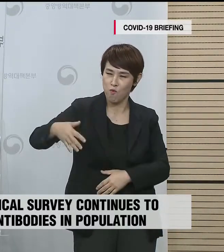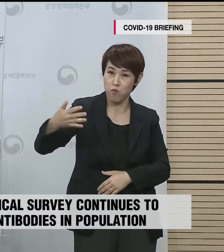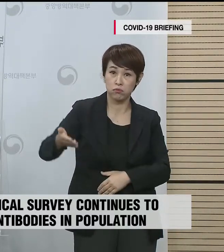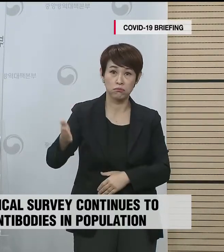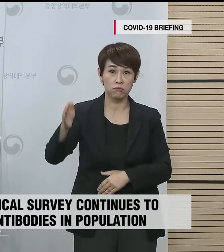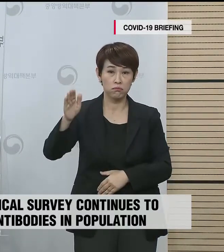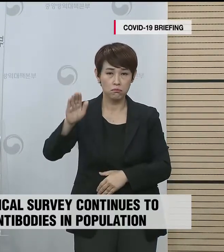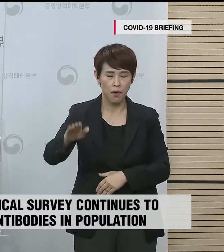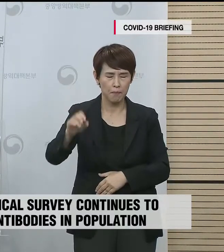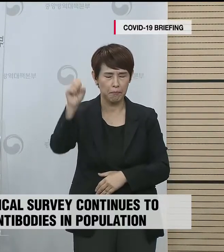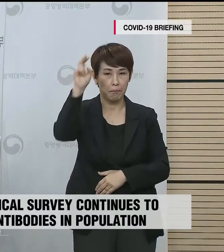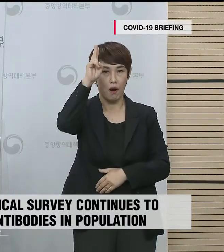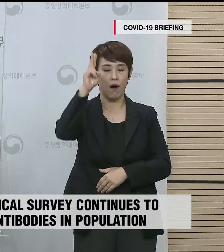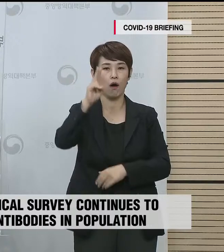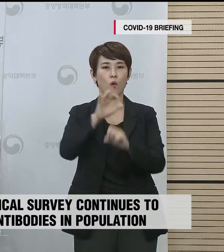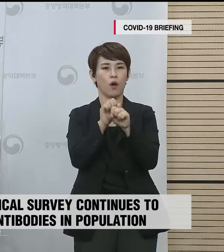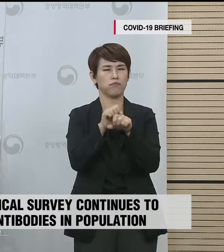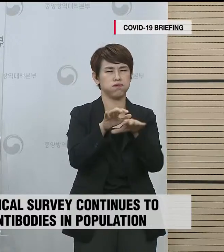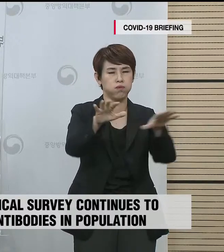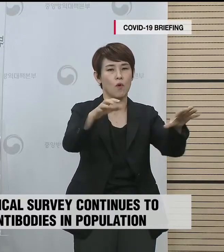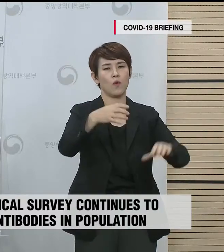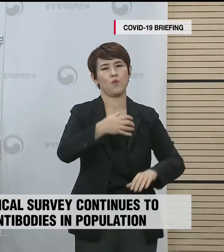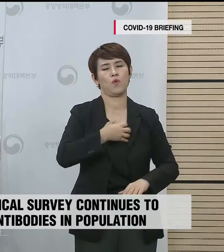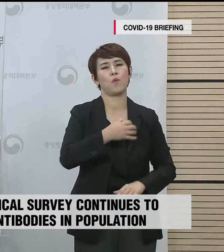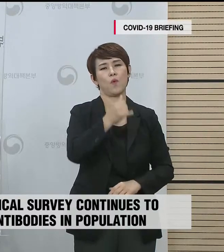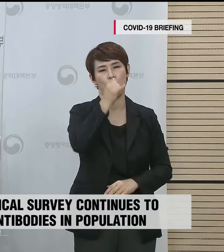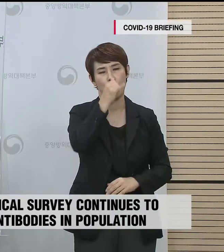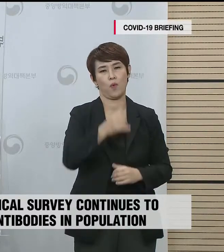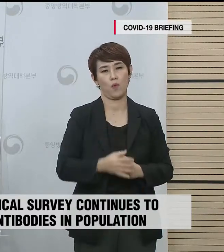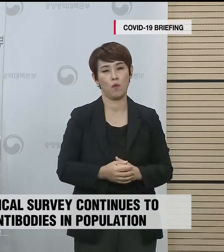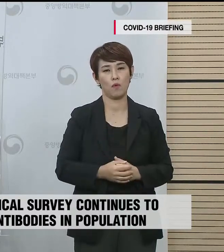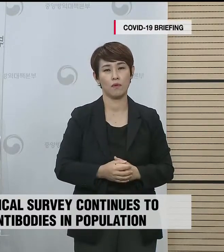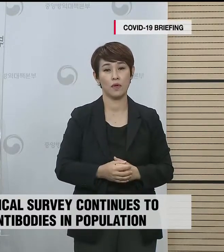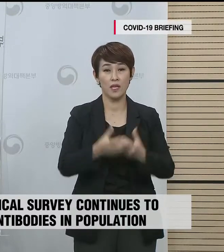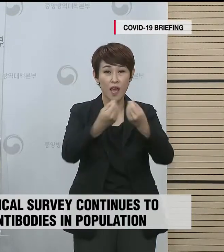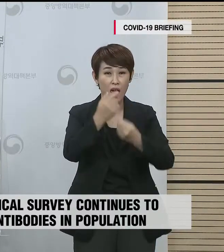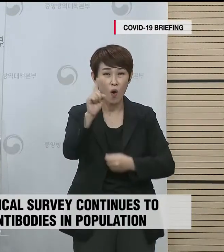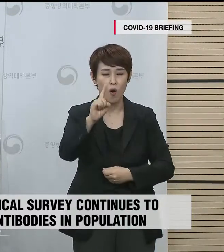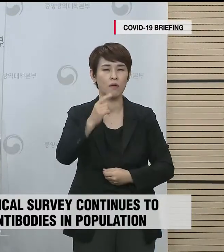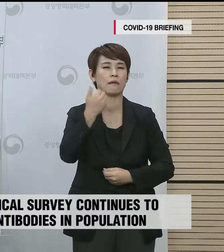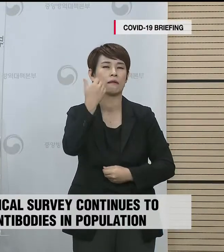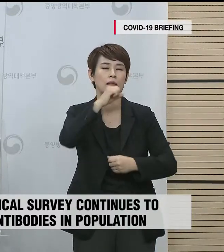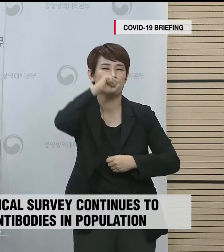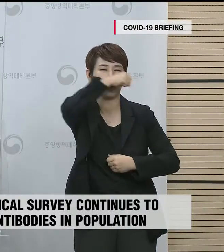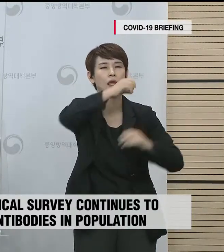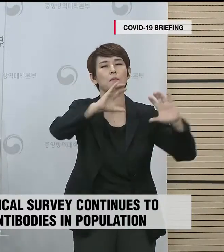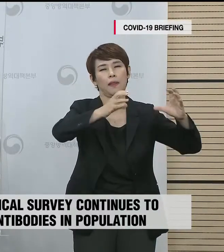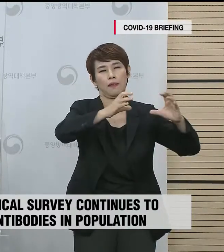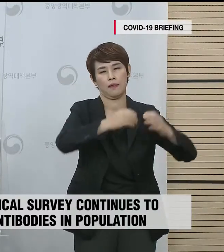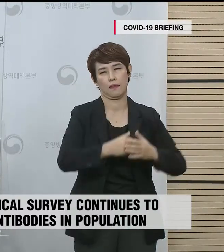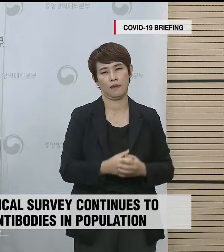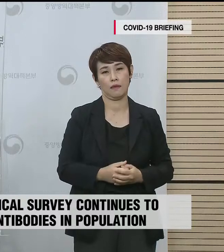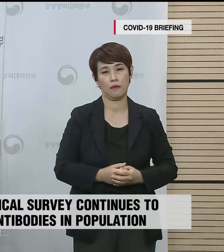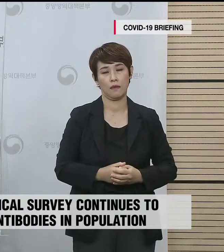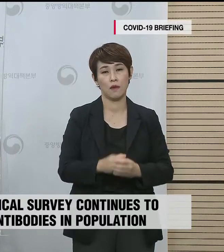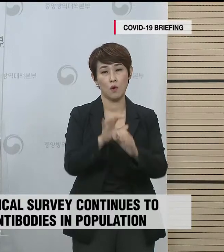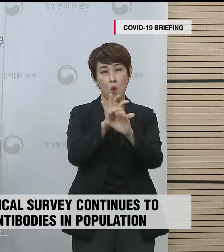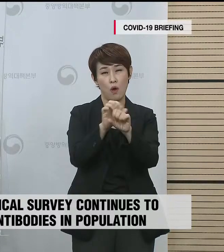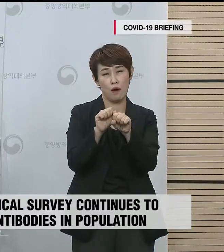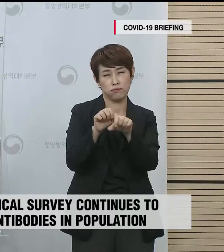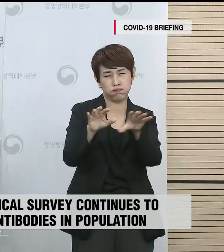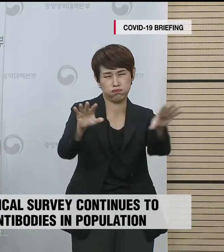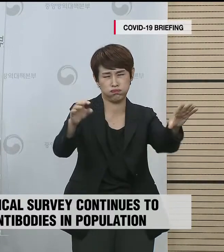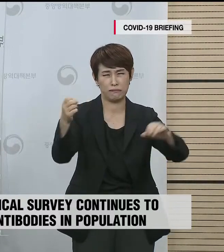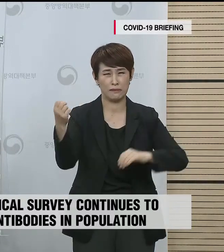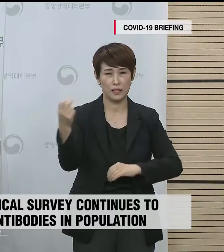these challenges. And they may be an exemplary model of quarantine. However, the next day, they could also witness a